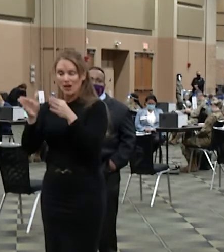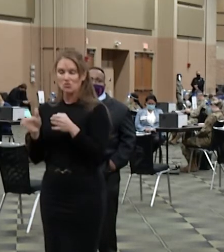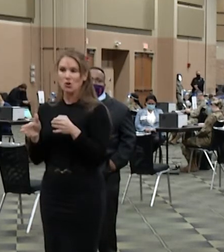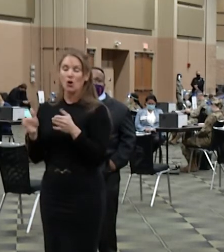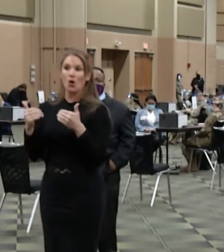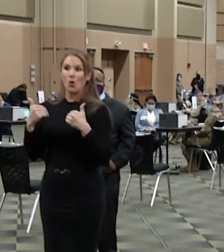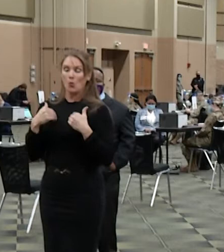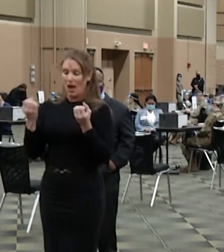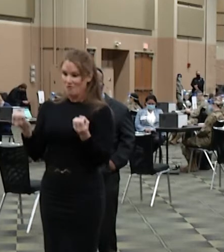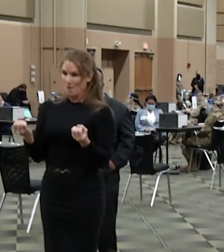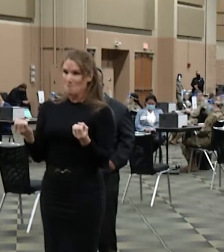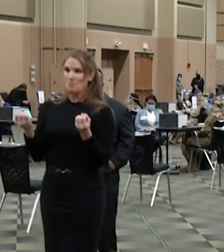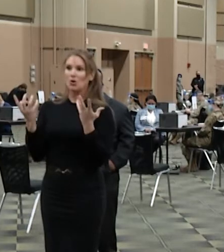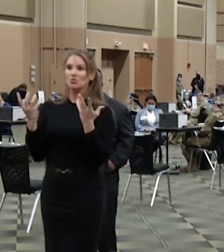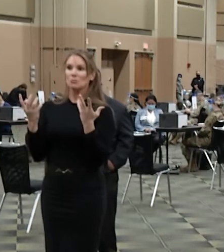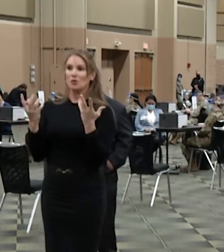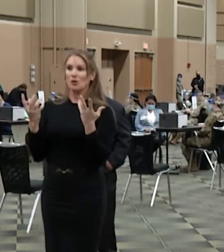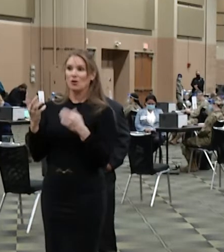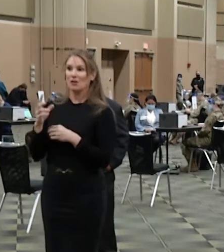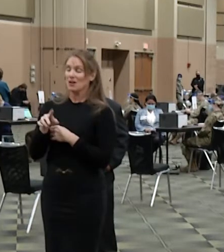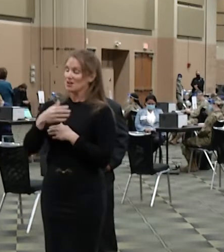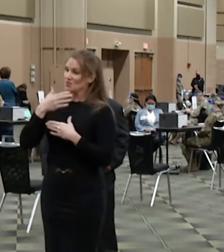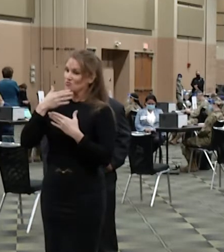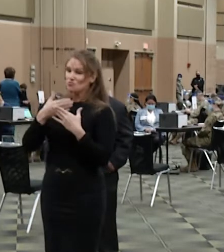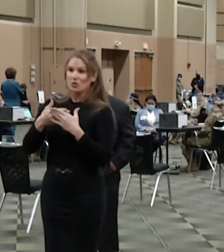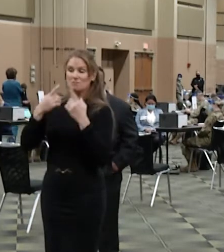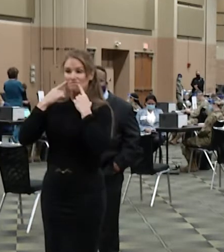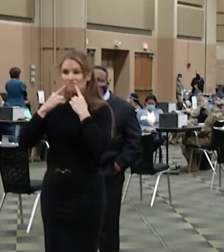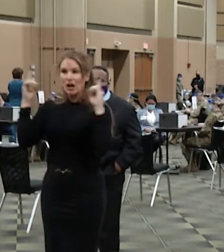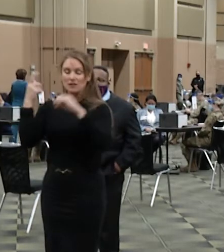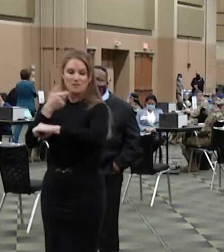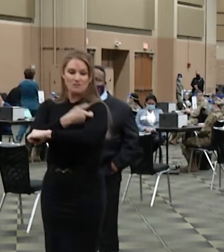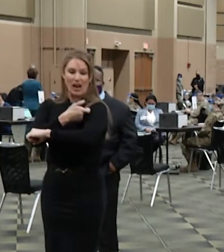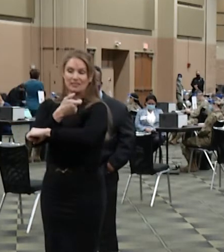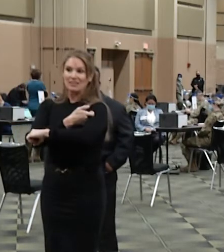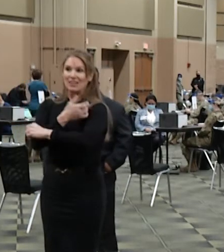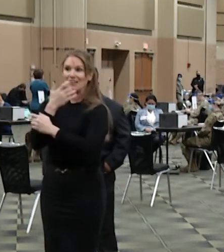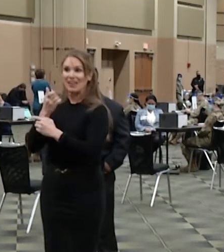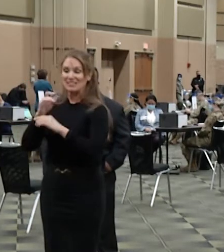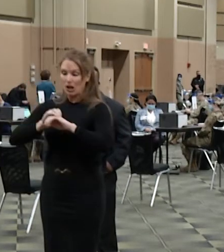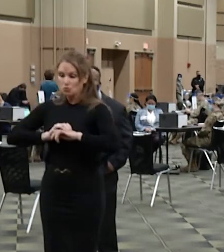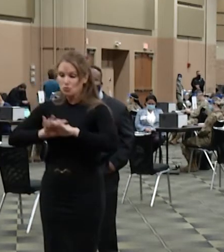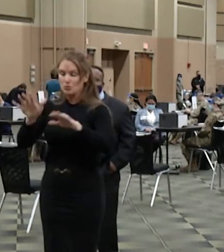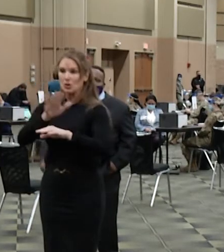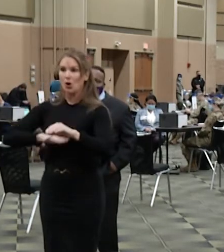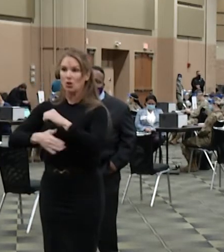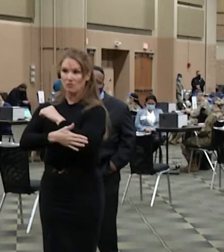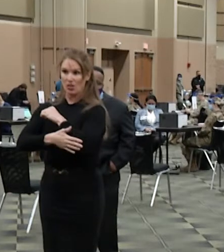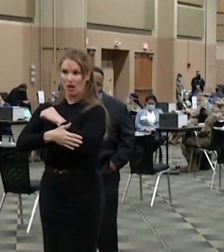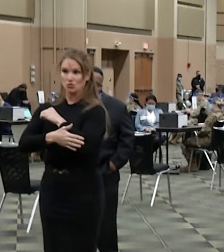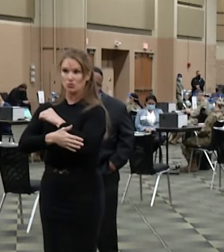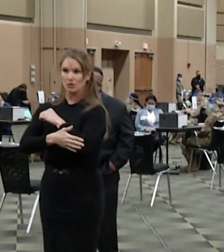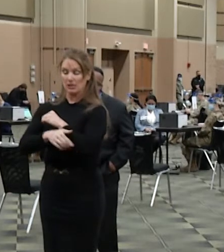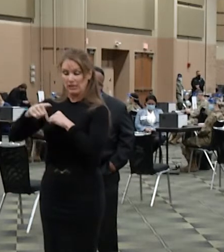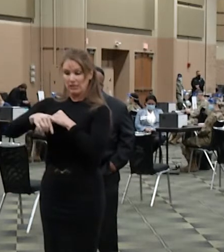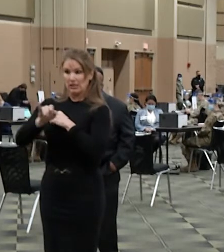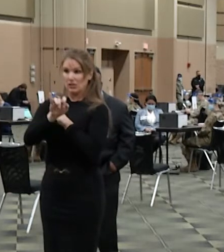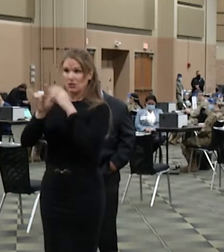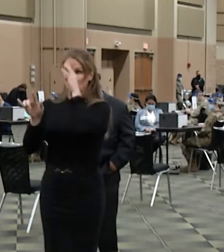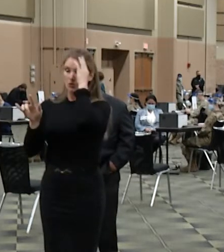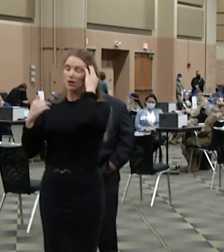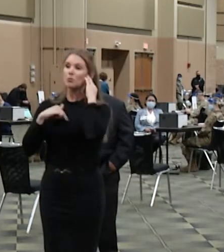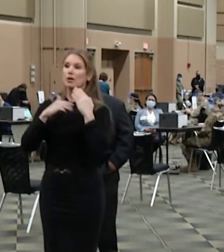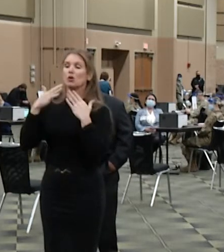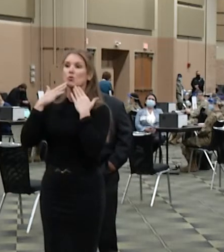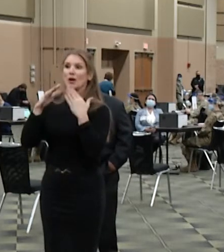have multiple viable vaccines that are being distributed across the country. But here in Illinois, we are